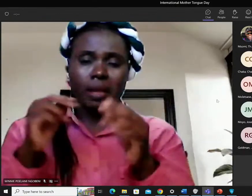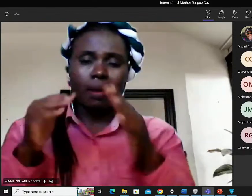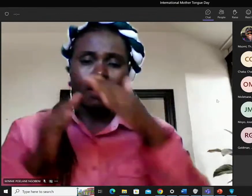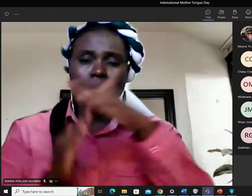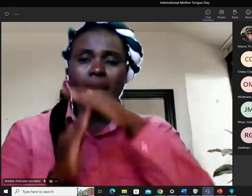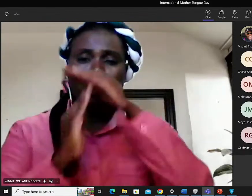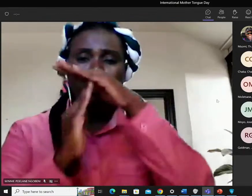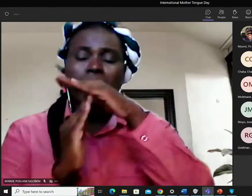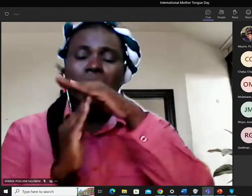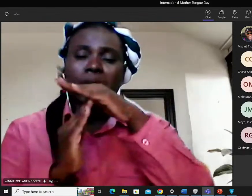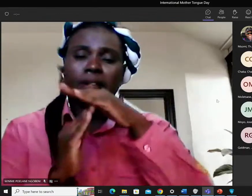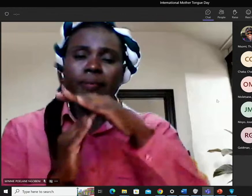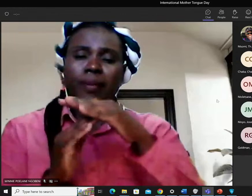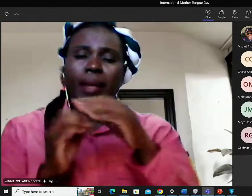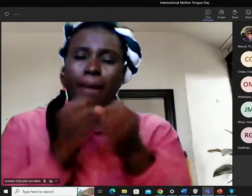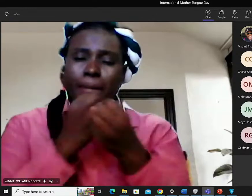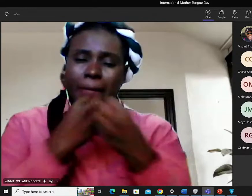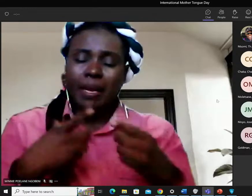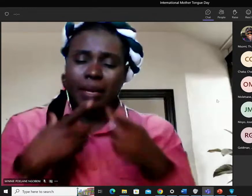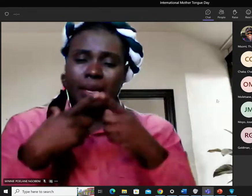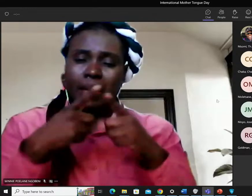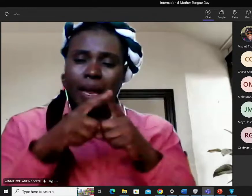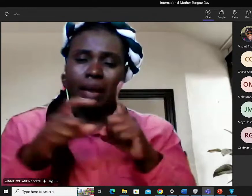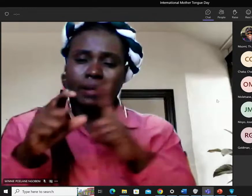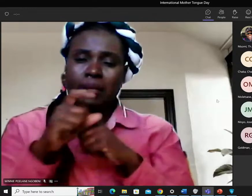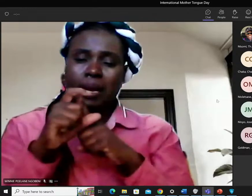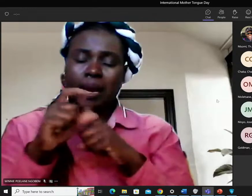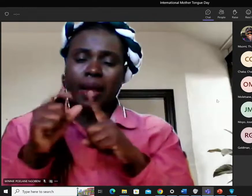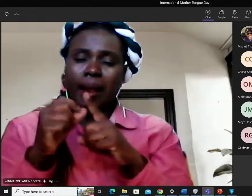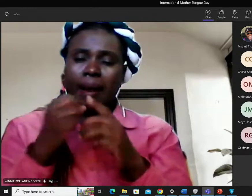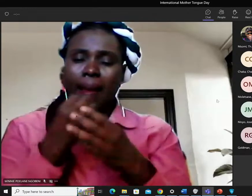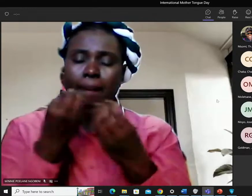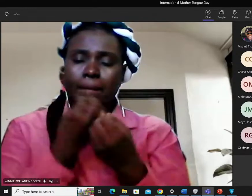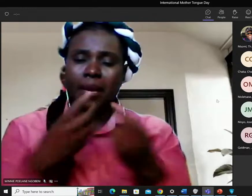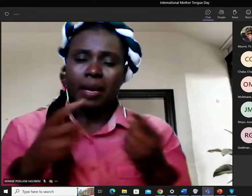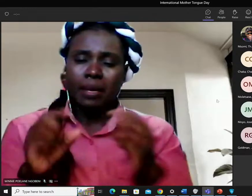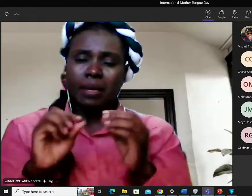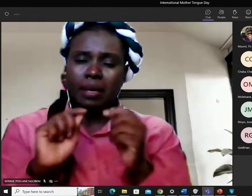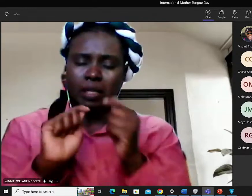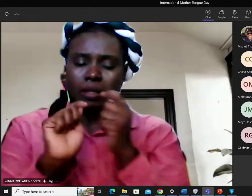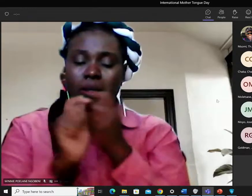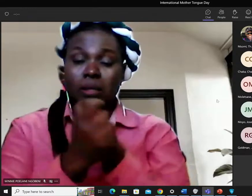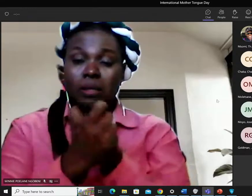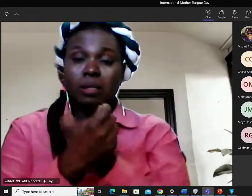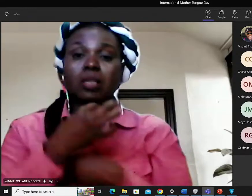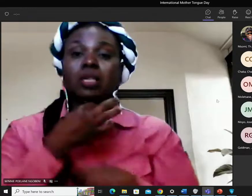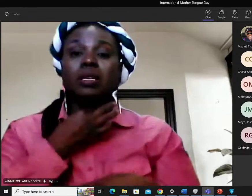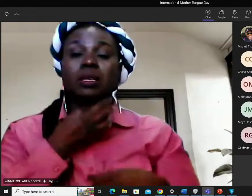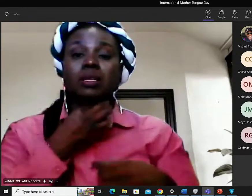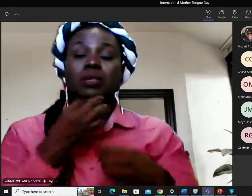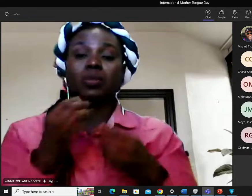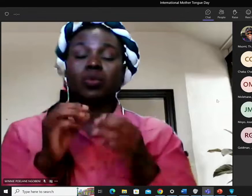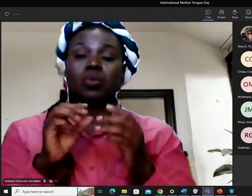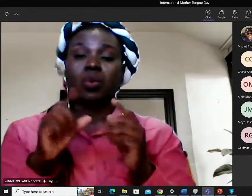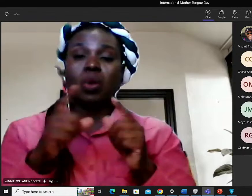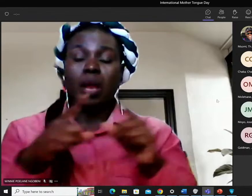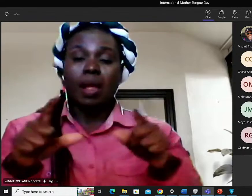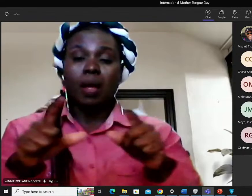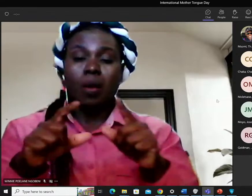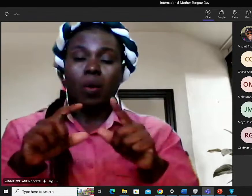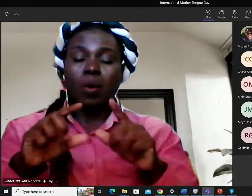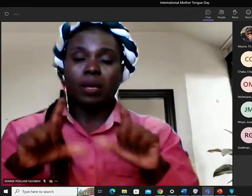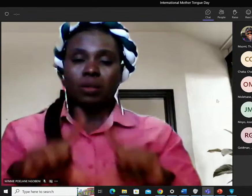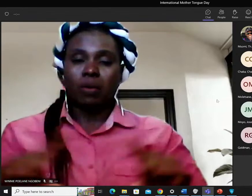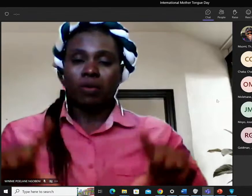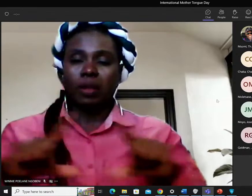massive cultural and intellectual project of translating books from English into Urdu in a range of fields, from